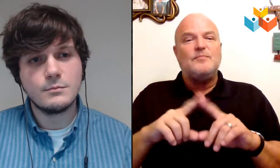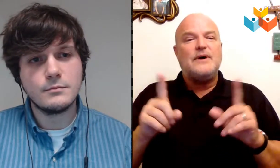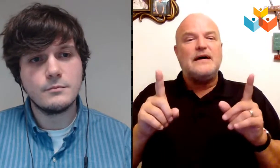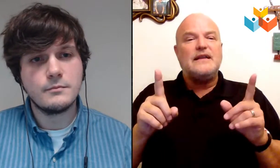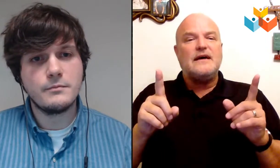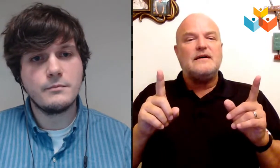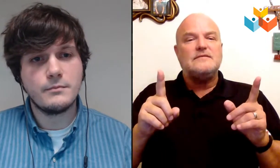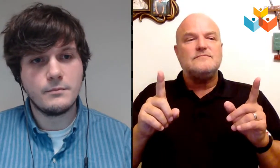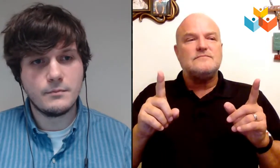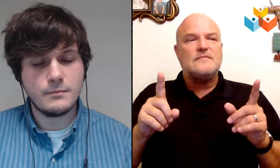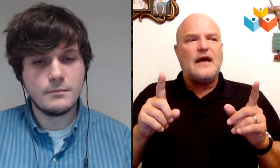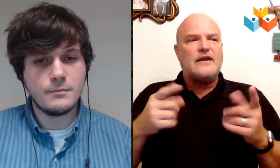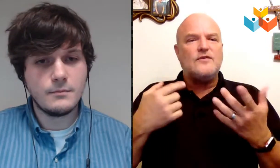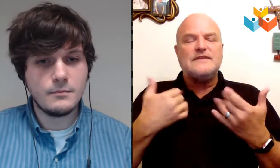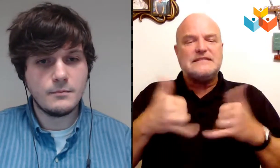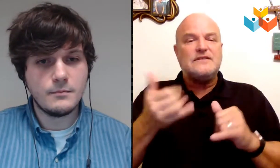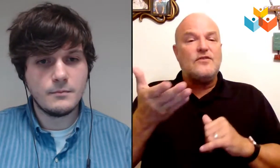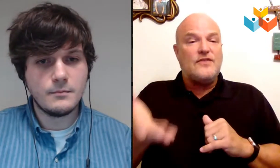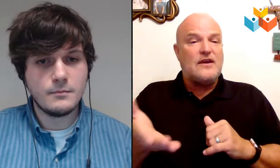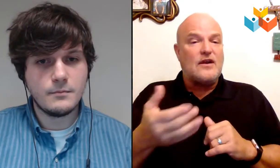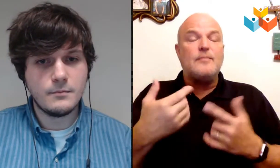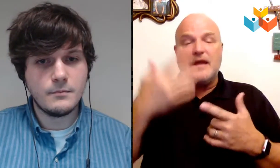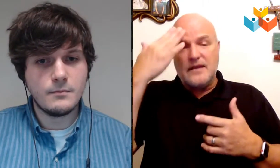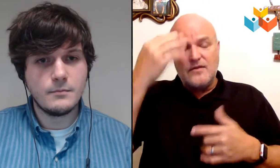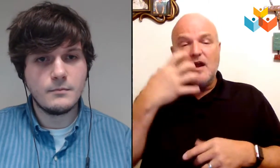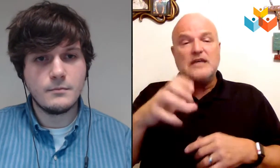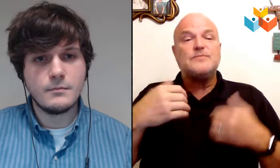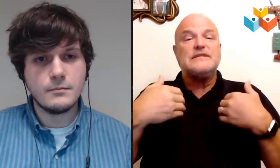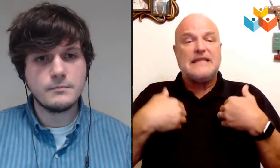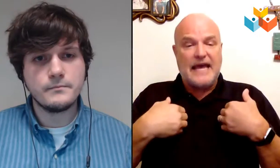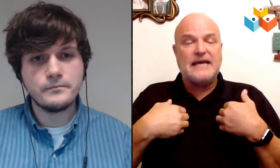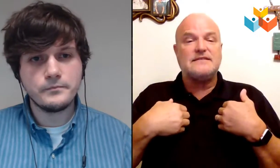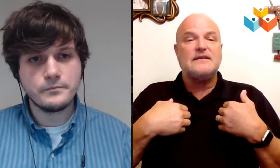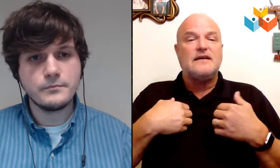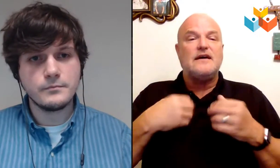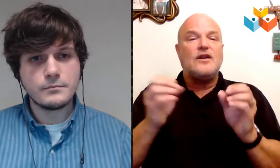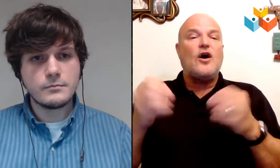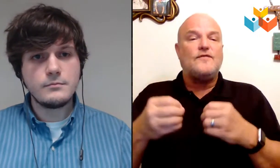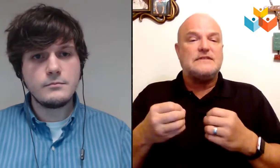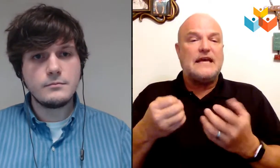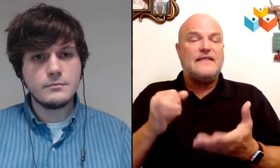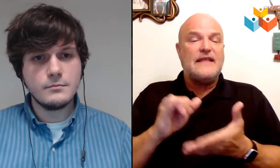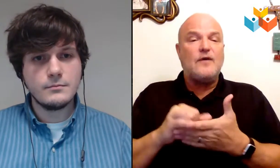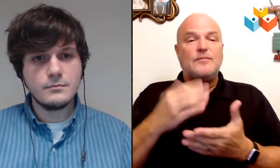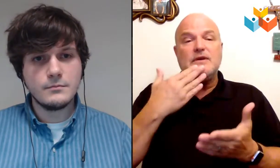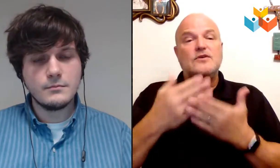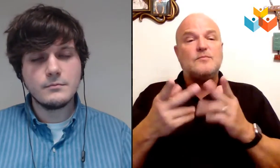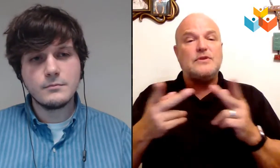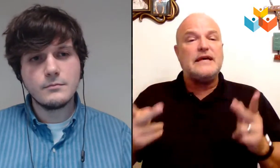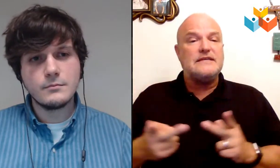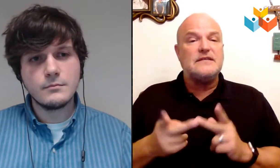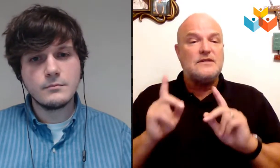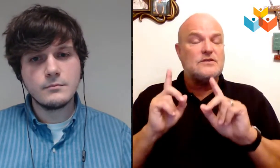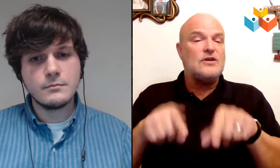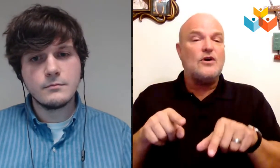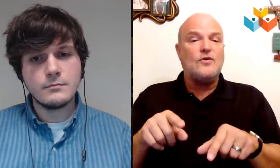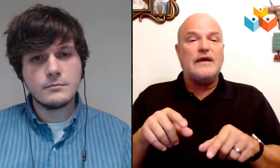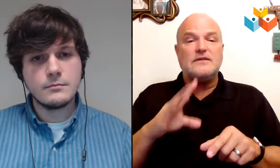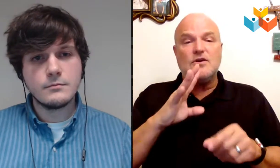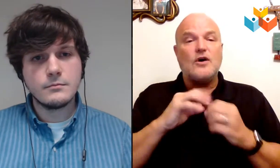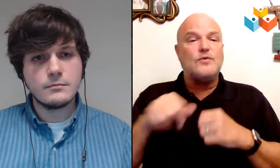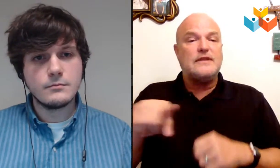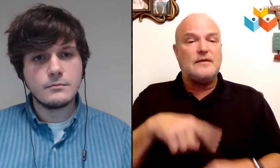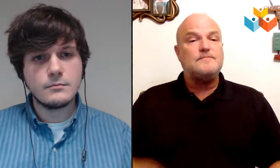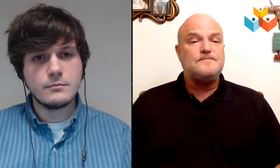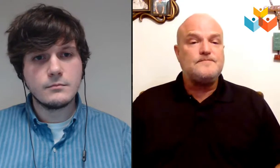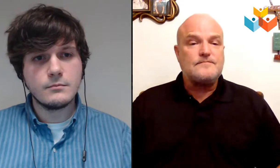Center, but I don't know if it's still there or not, but I know that Hot Springs has an office, and that would be a good place to go